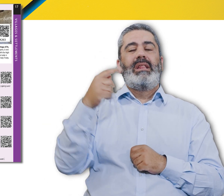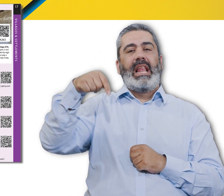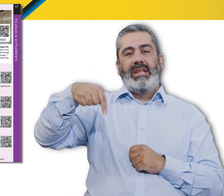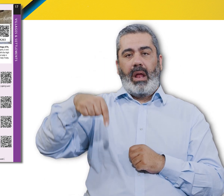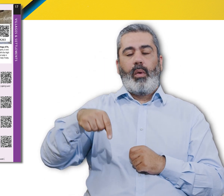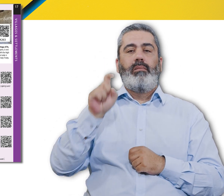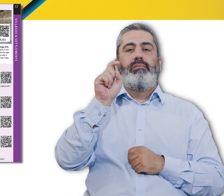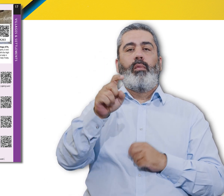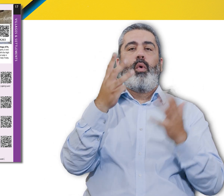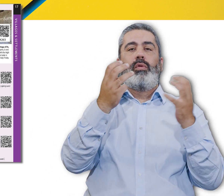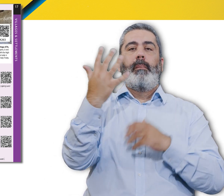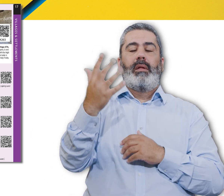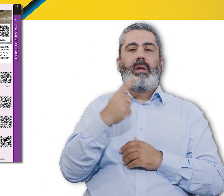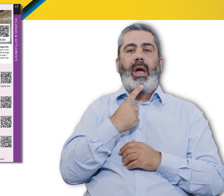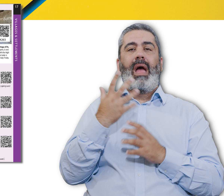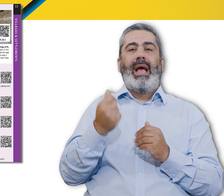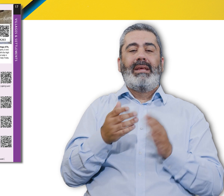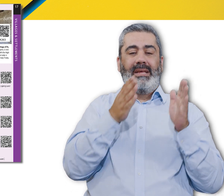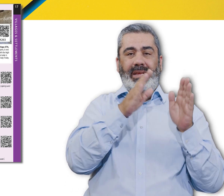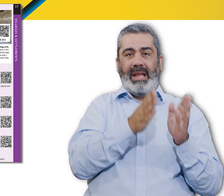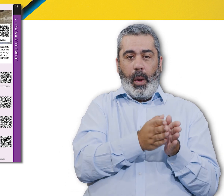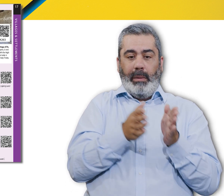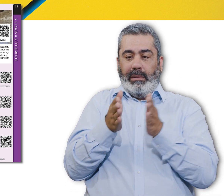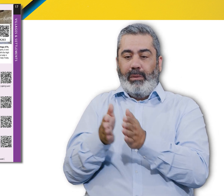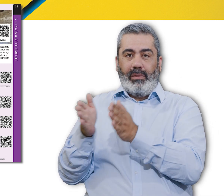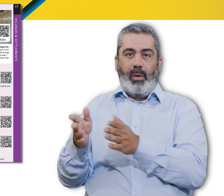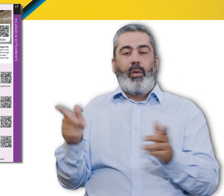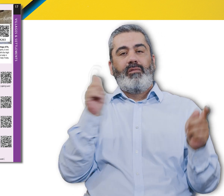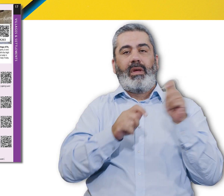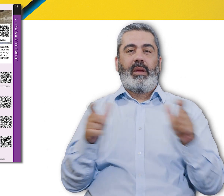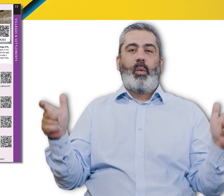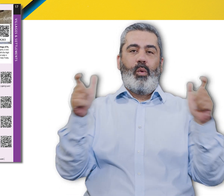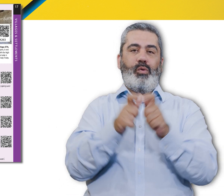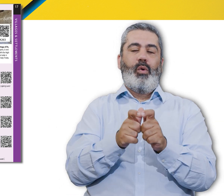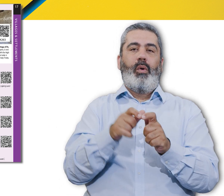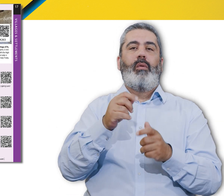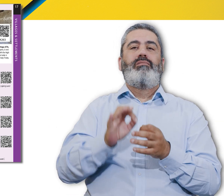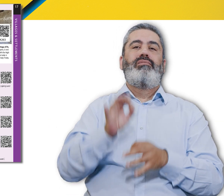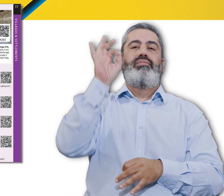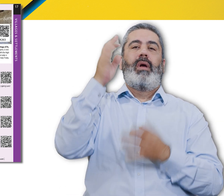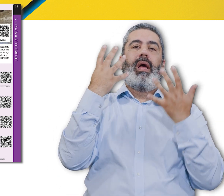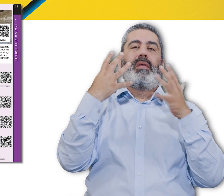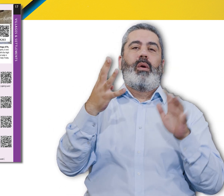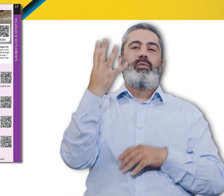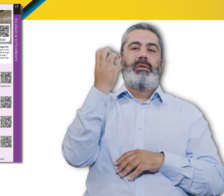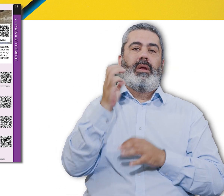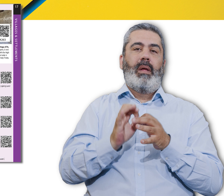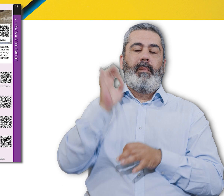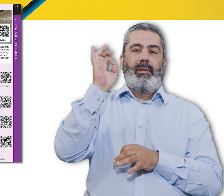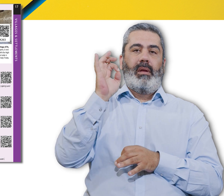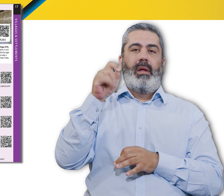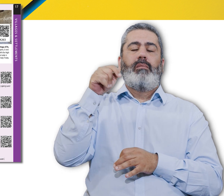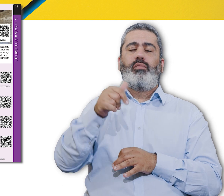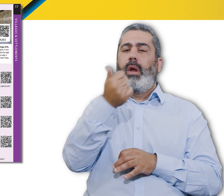typical Pyrrhosian houses and bridges. Trisana, number 85. Three narrows between hills gave their name to this beautiful